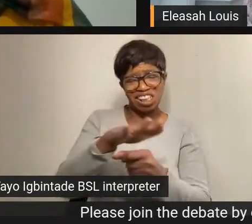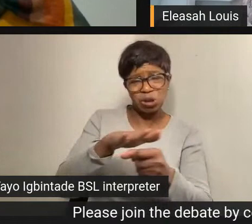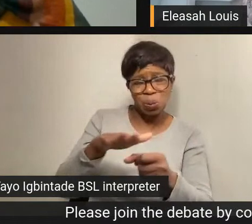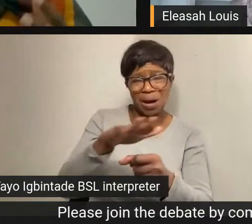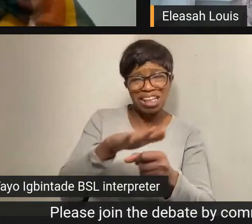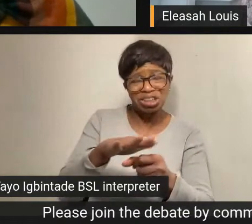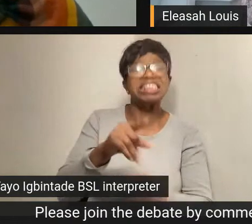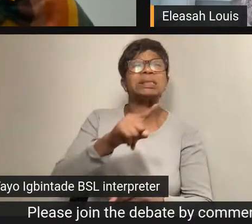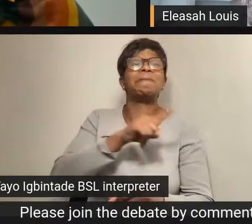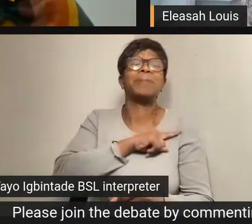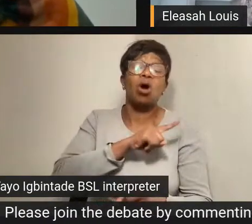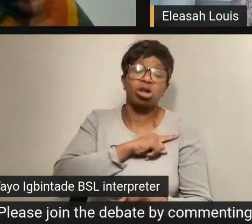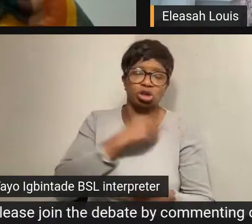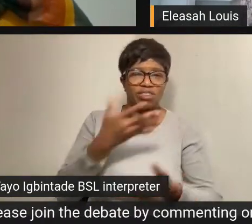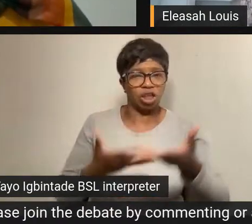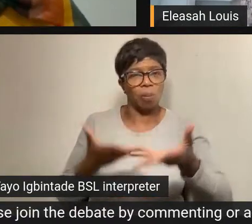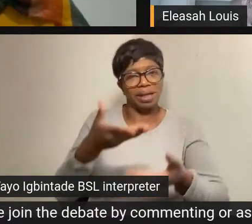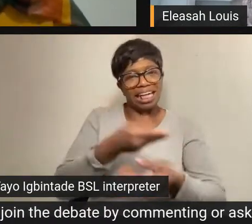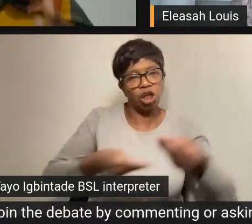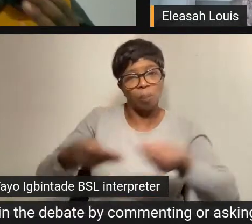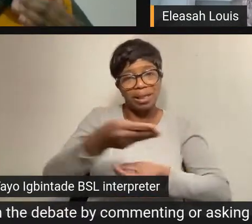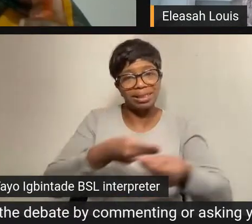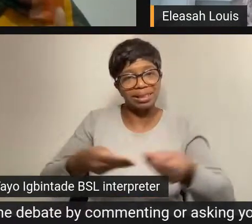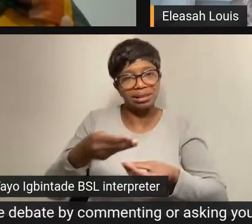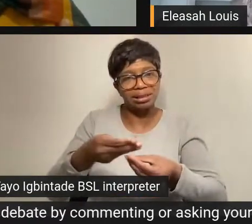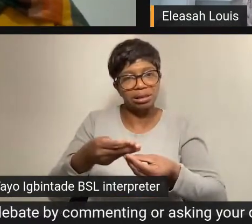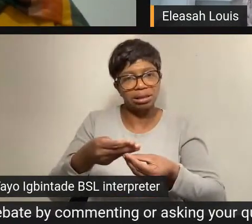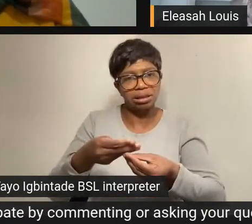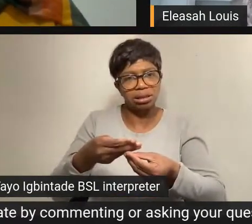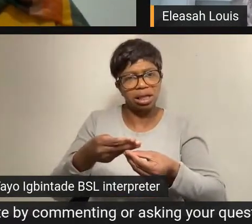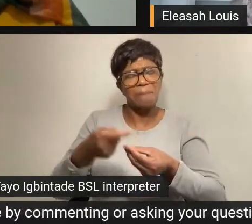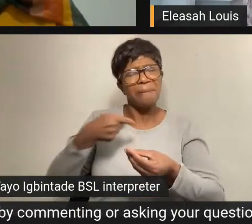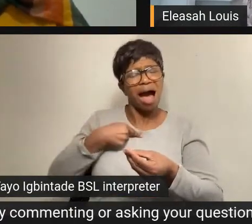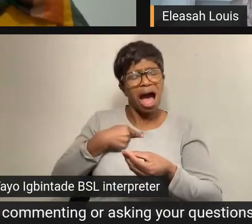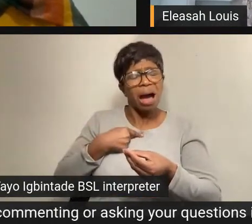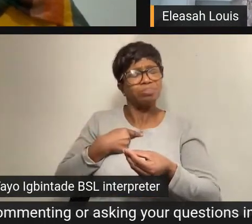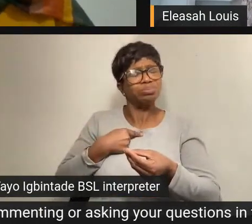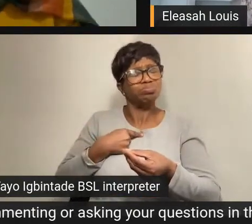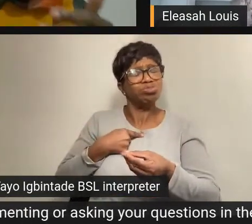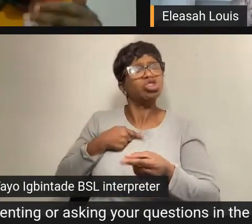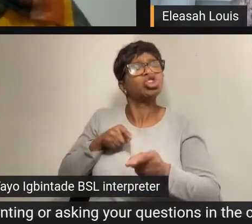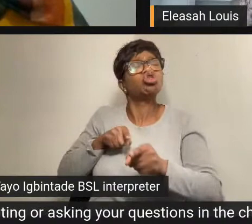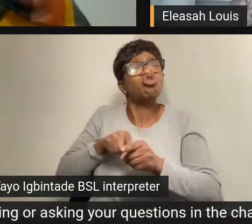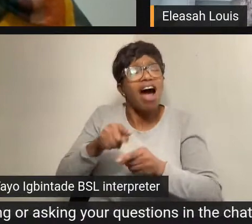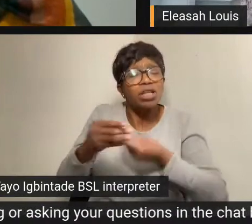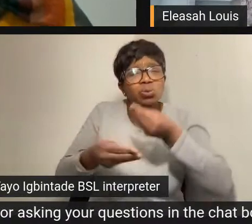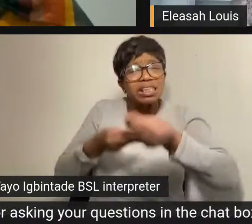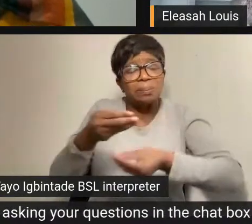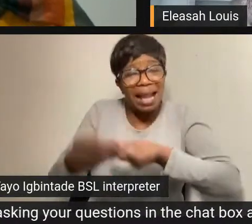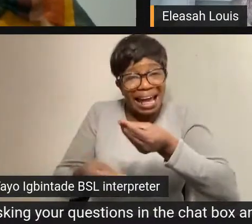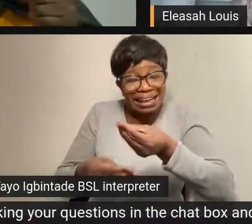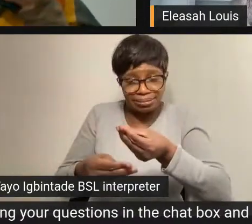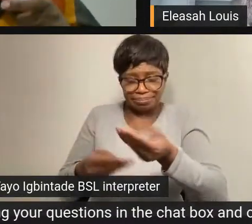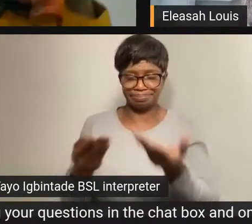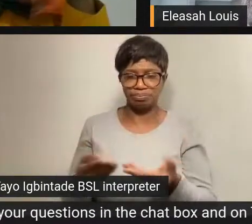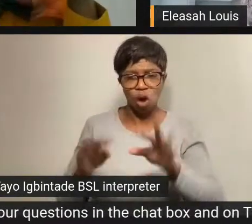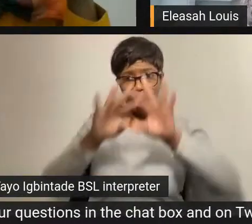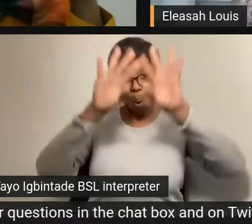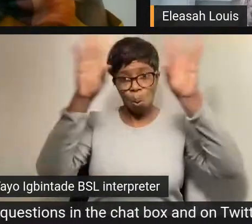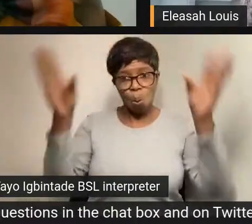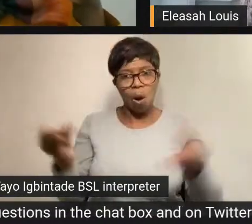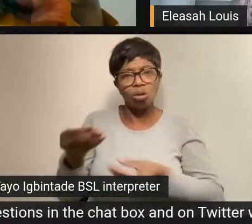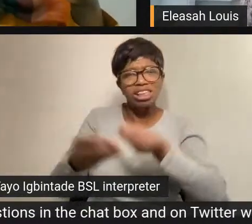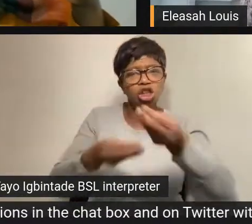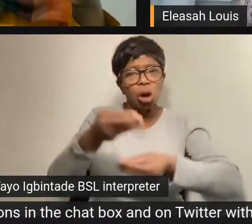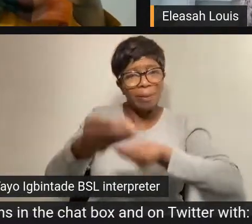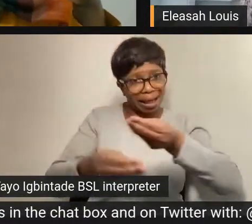as a result of economics. Mm-hmm. But what I'm trying to say is that the economics, the world economic